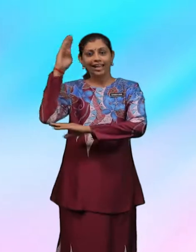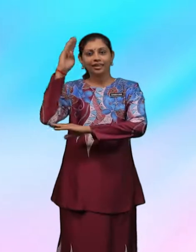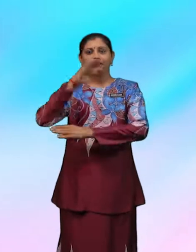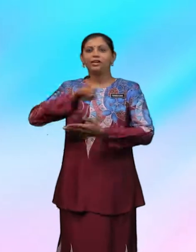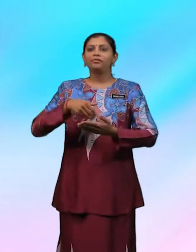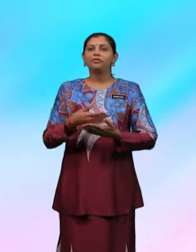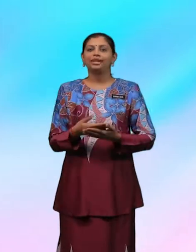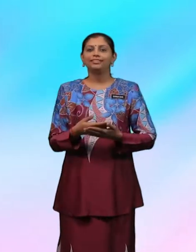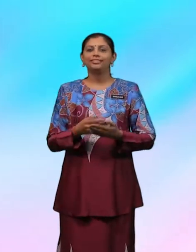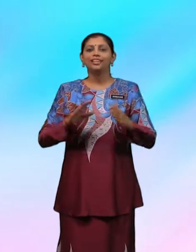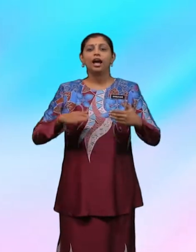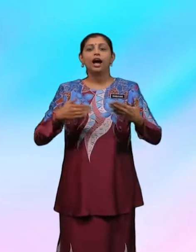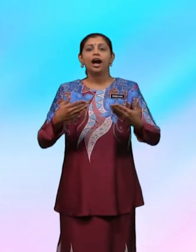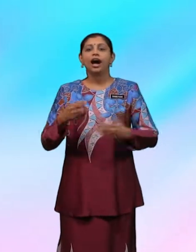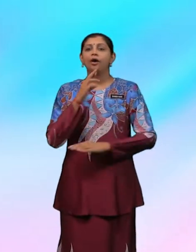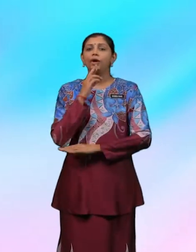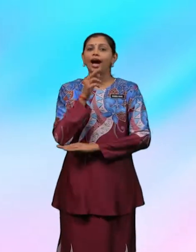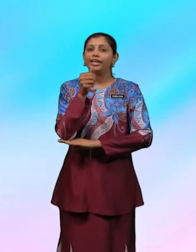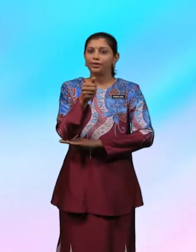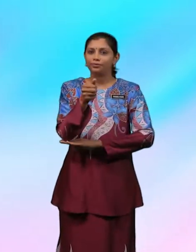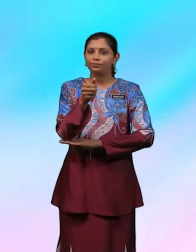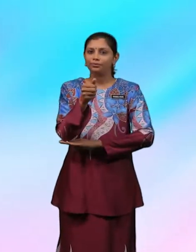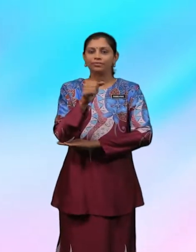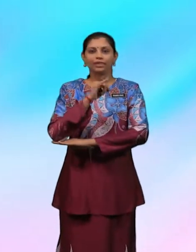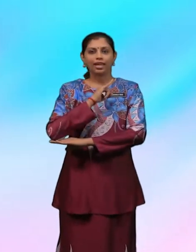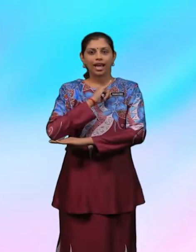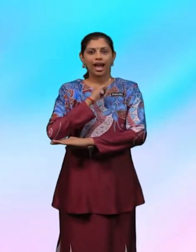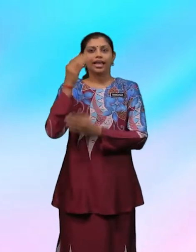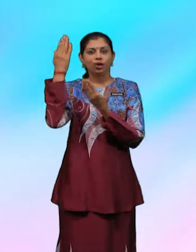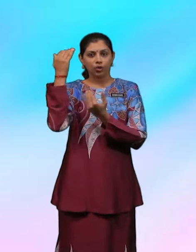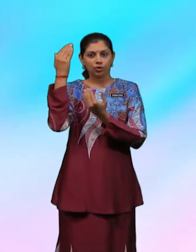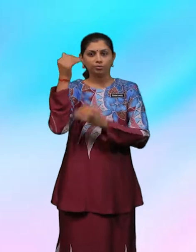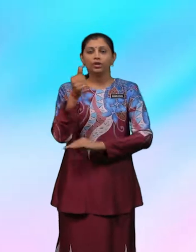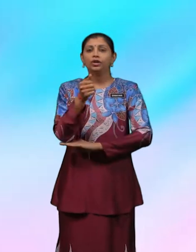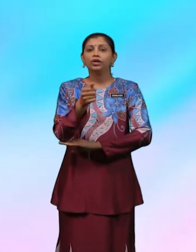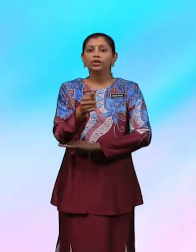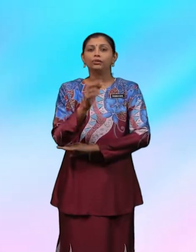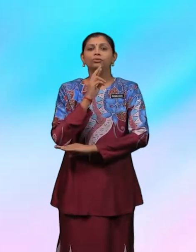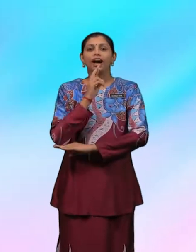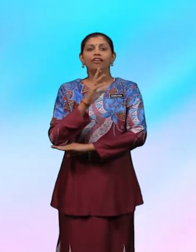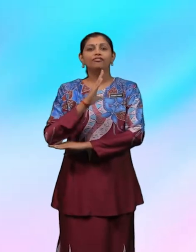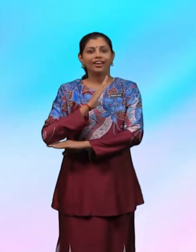Hello everyone. How are you? I hope you are